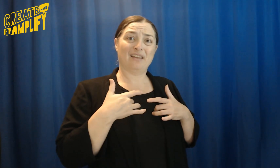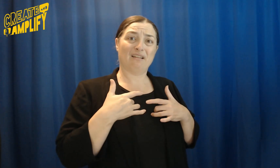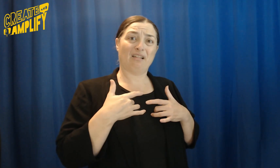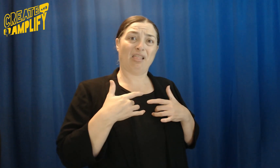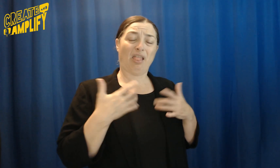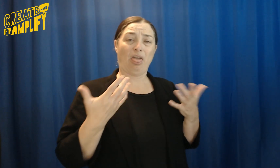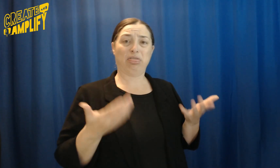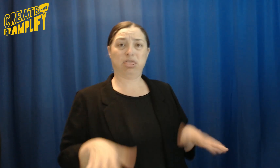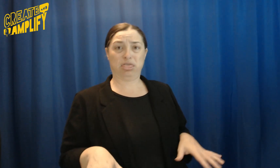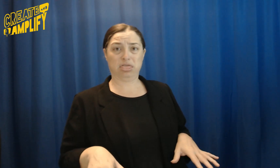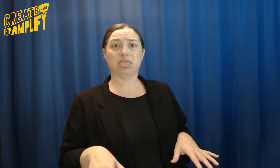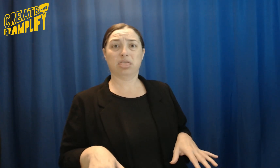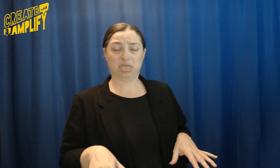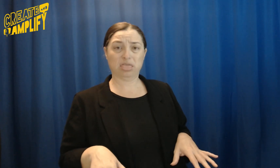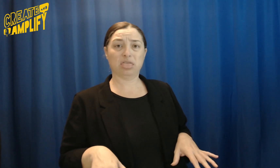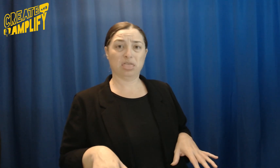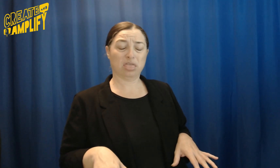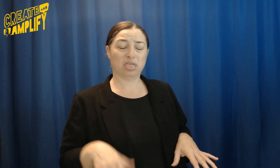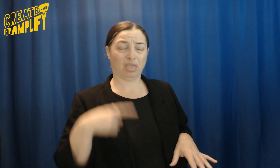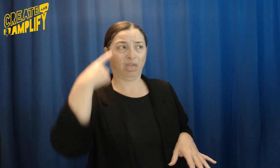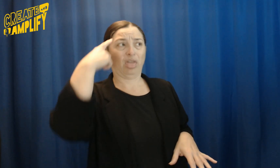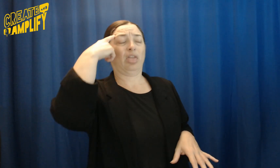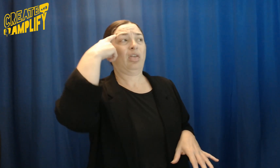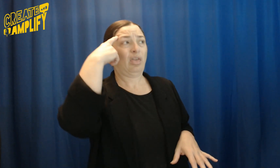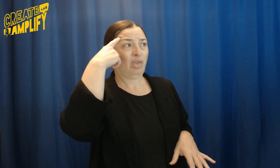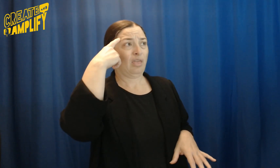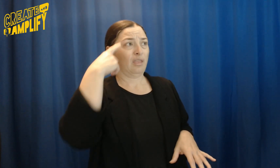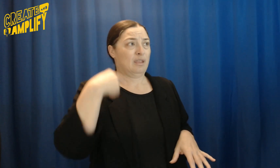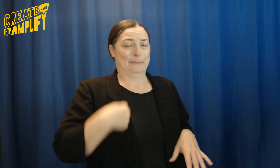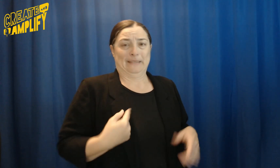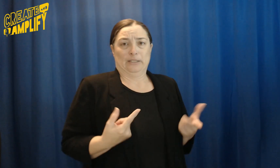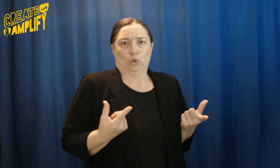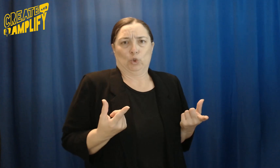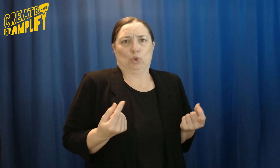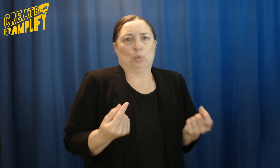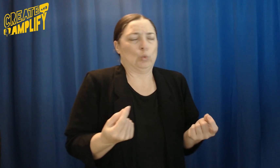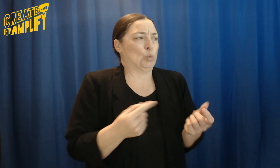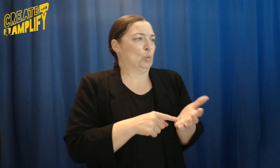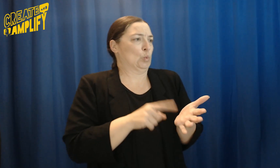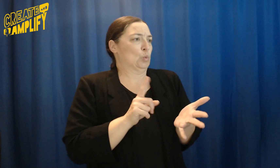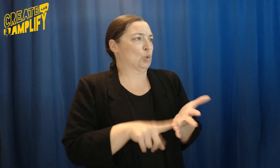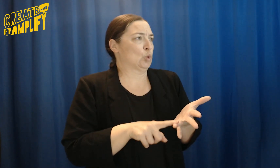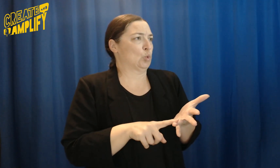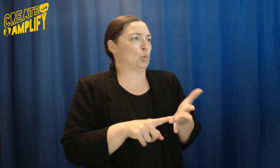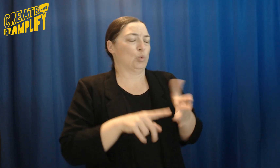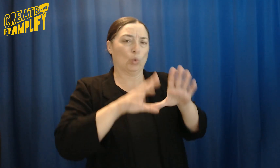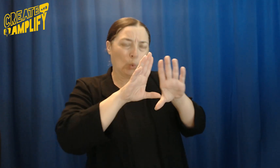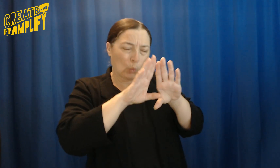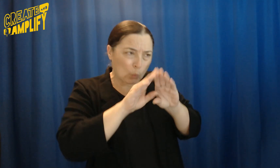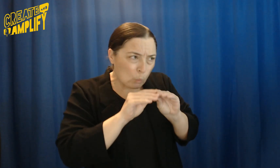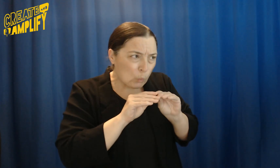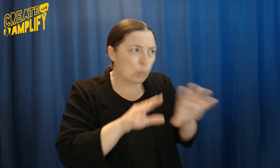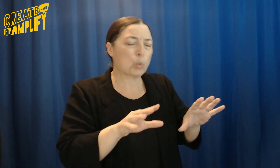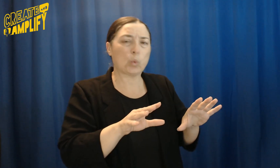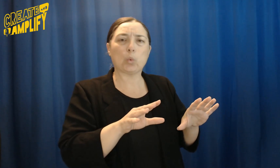a cry of what can I do to stem this or reduce it or stop it, and I guess what